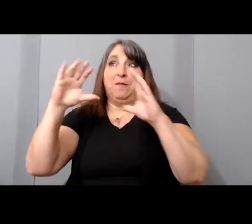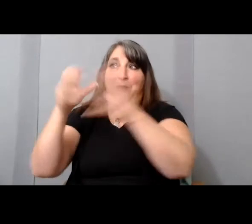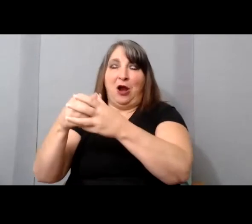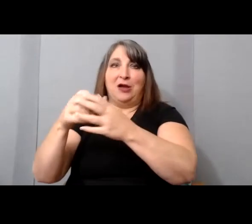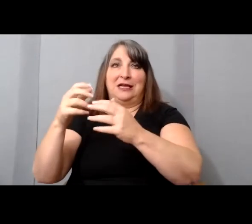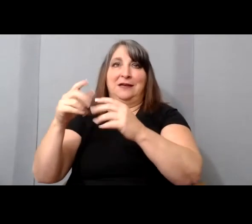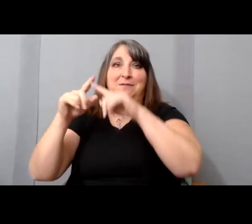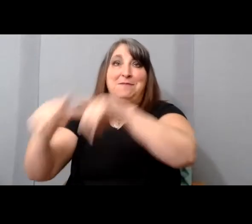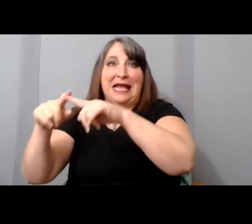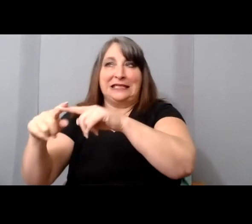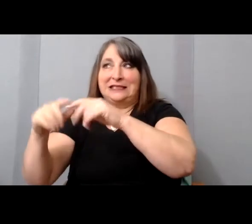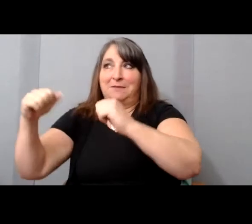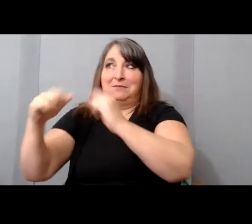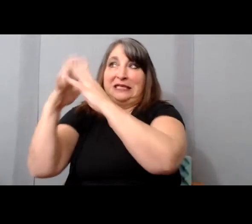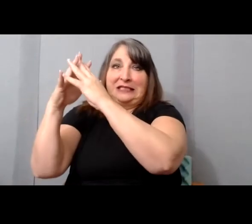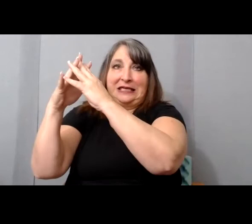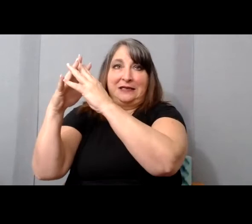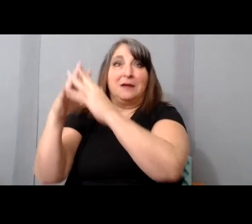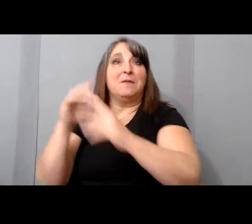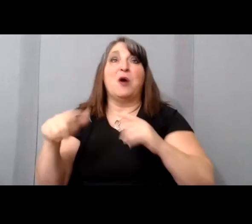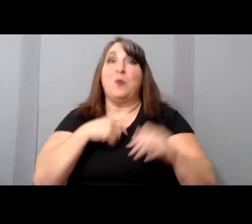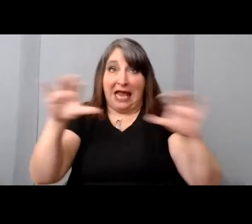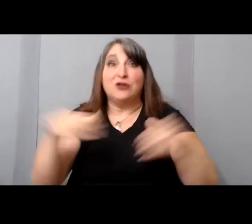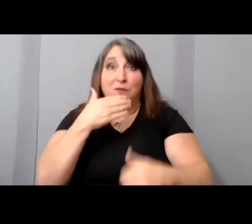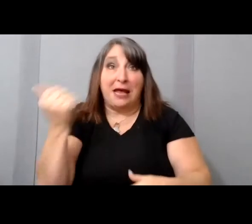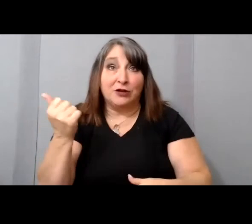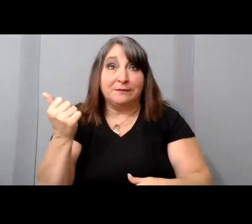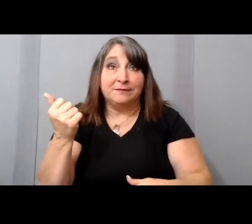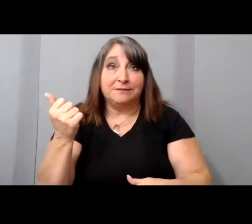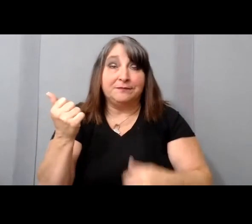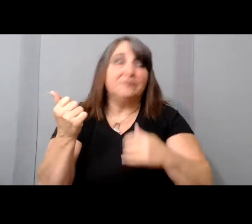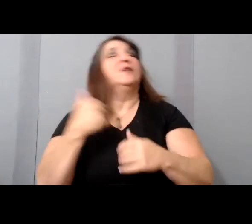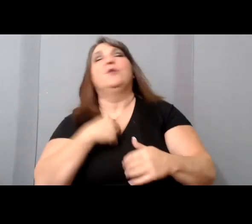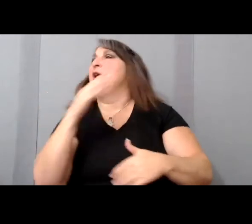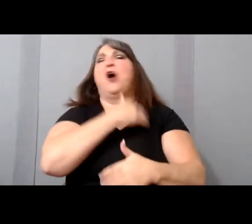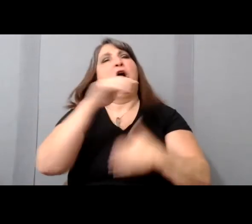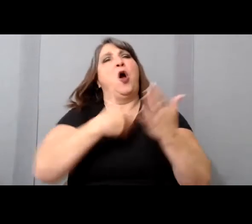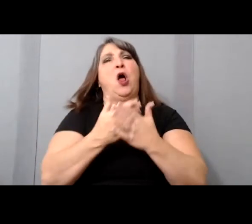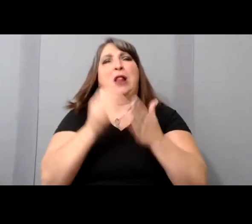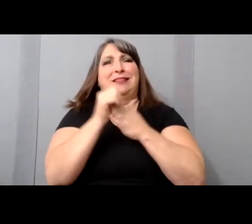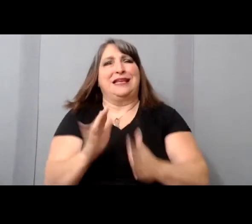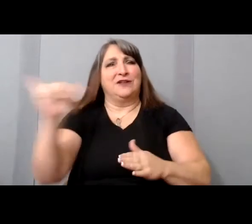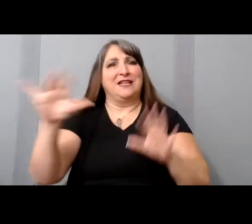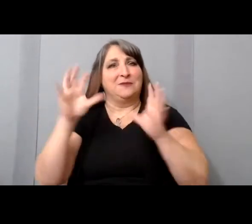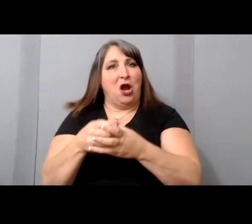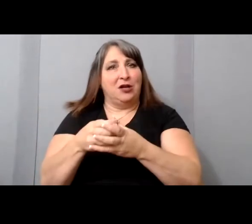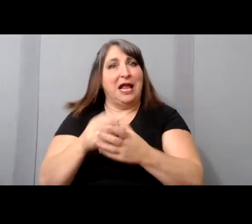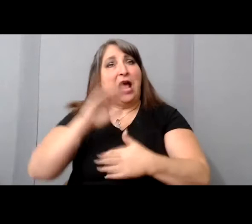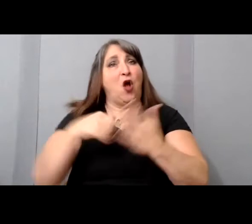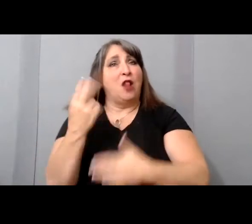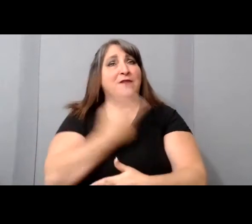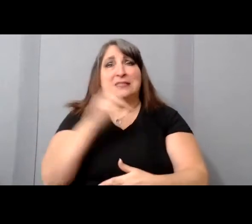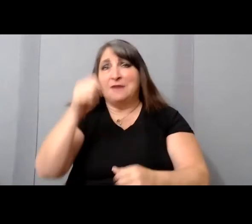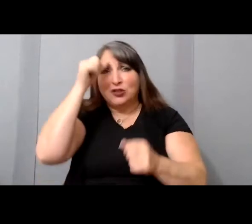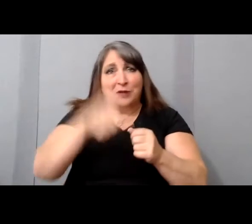what? I believe we can do better. All of us are leaders in this party, and all of us must